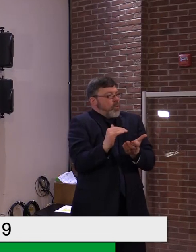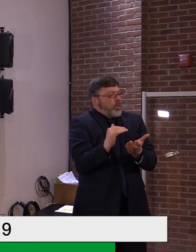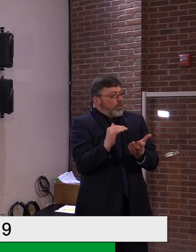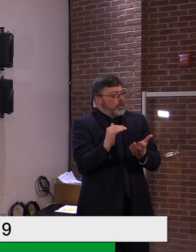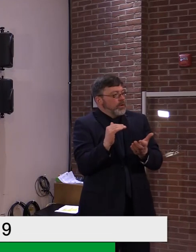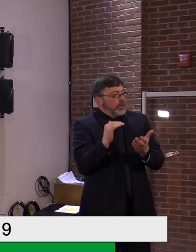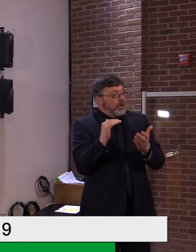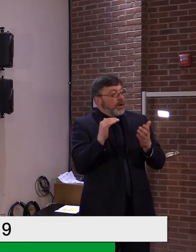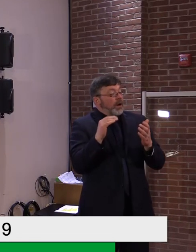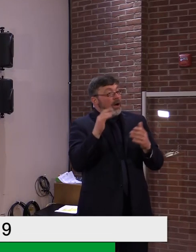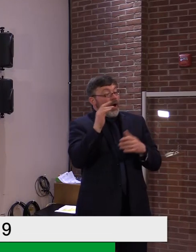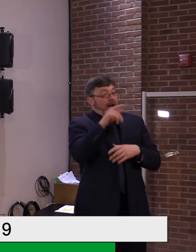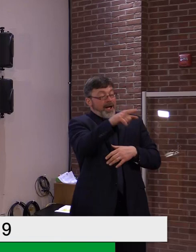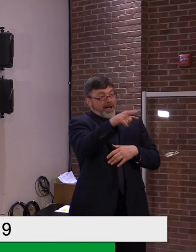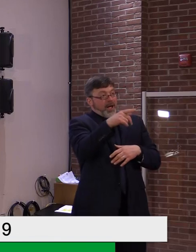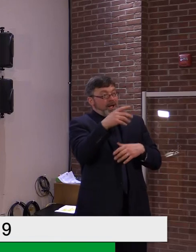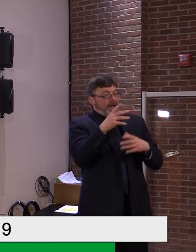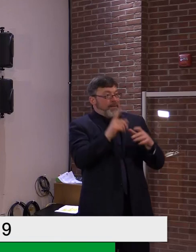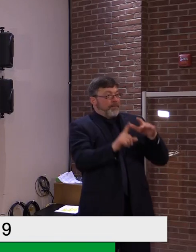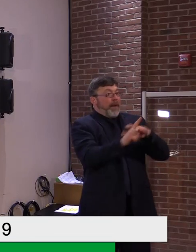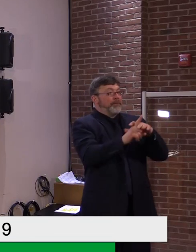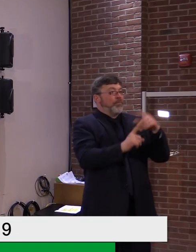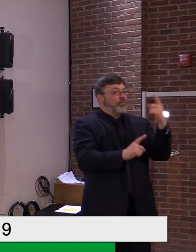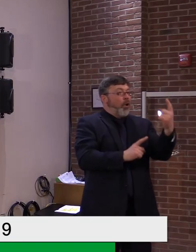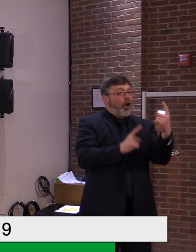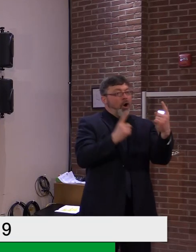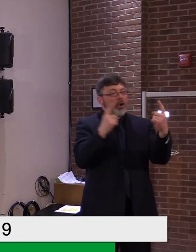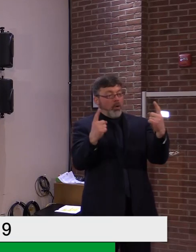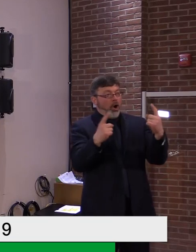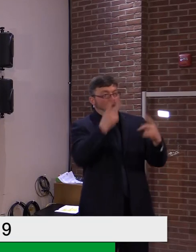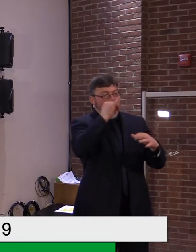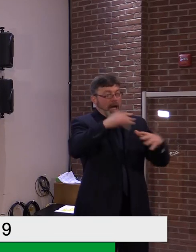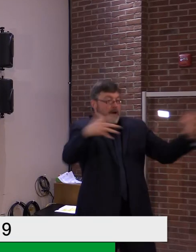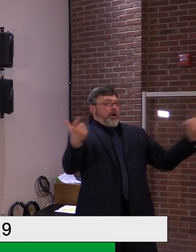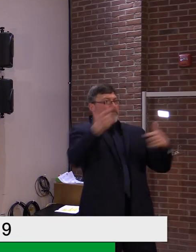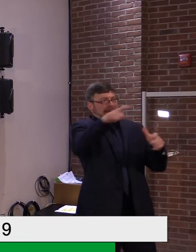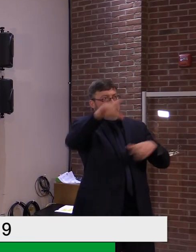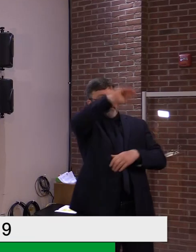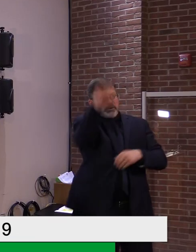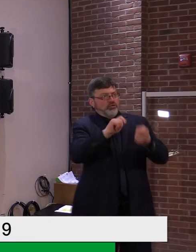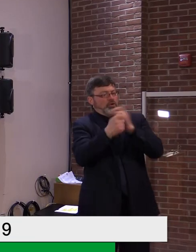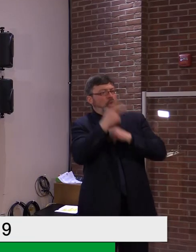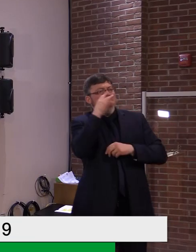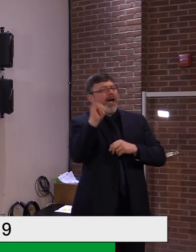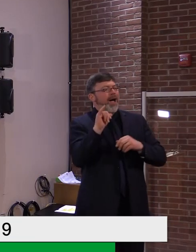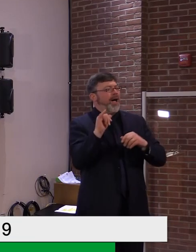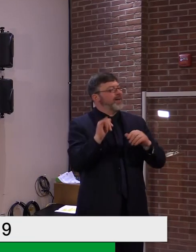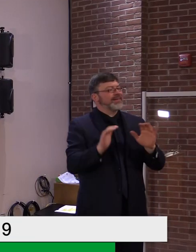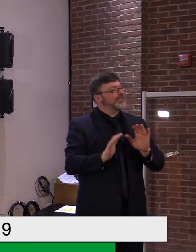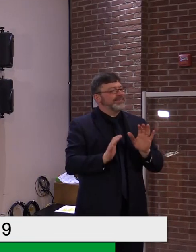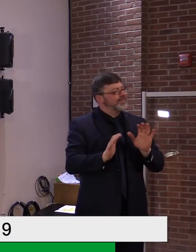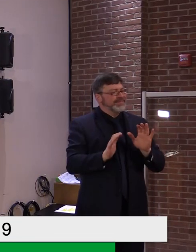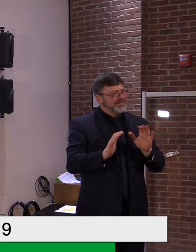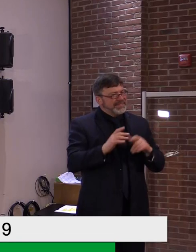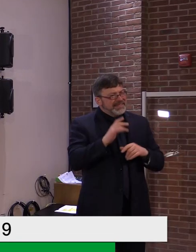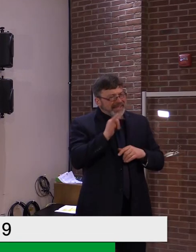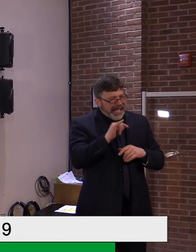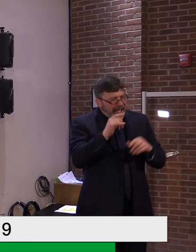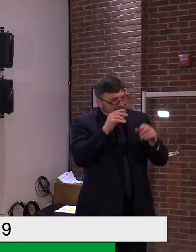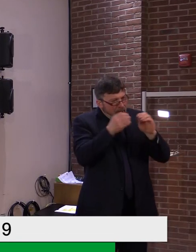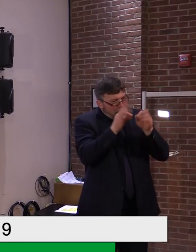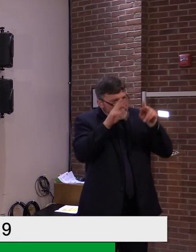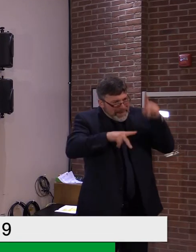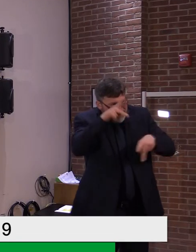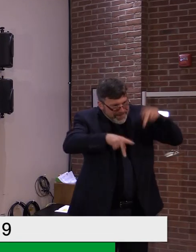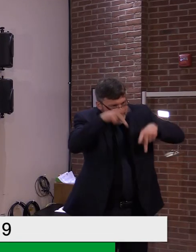Thursday, I think it was, that we met with local and state officials in the